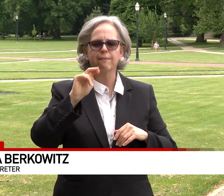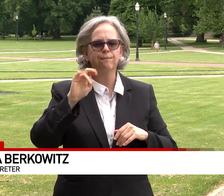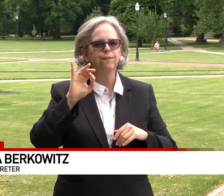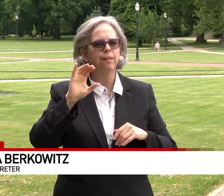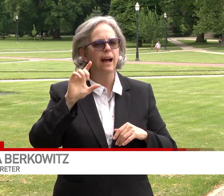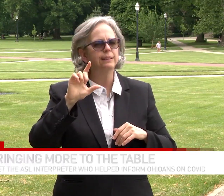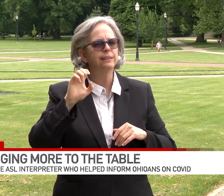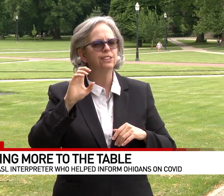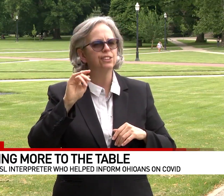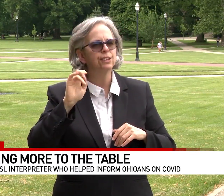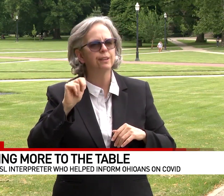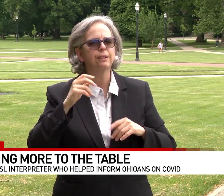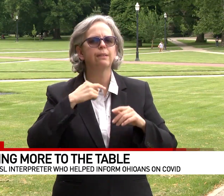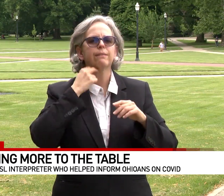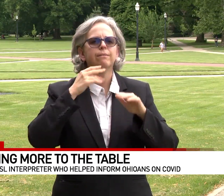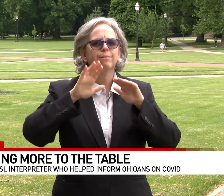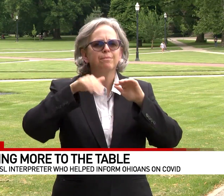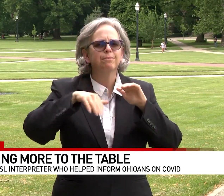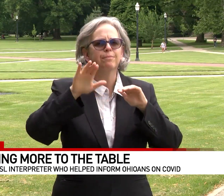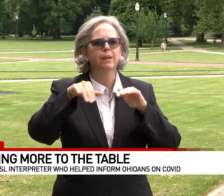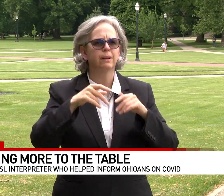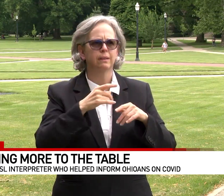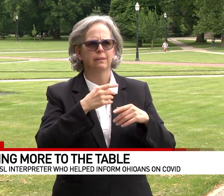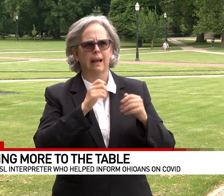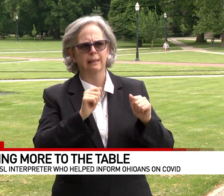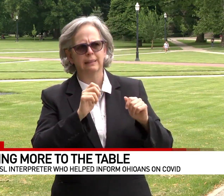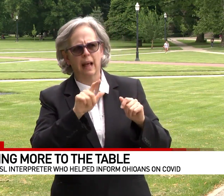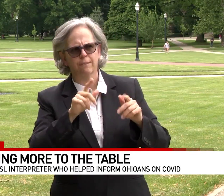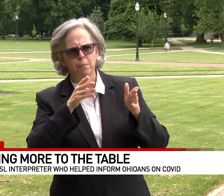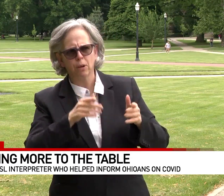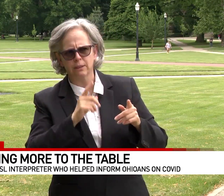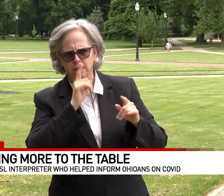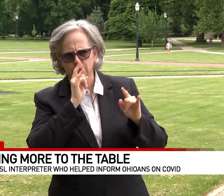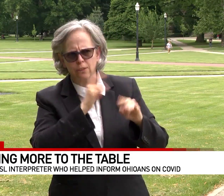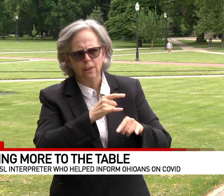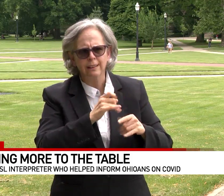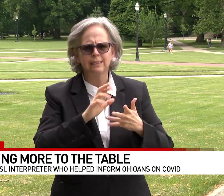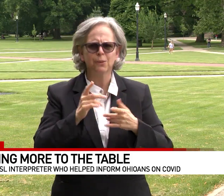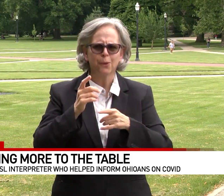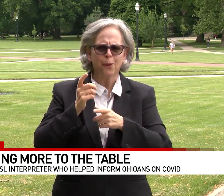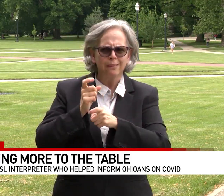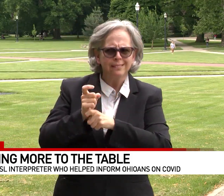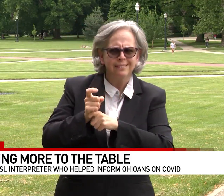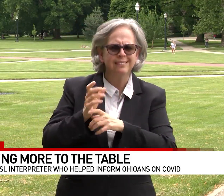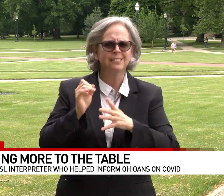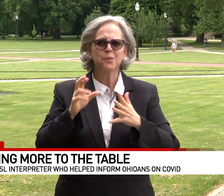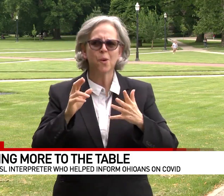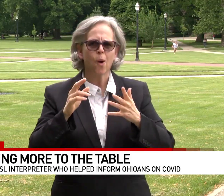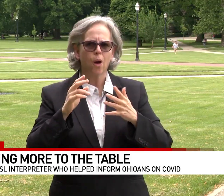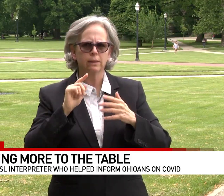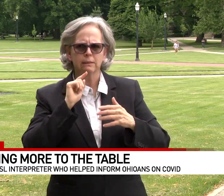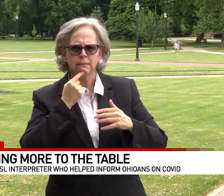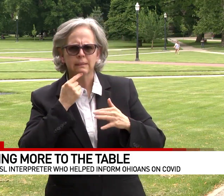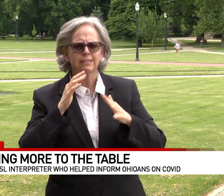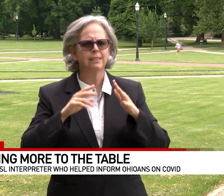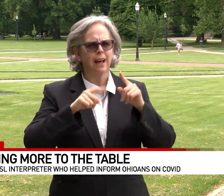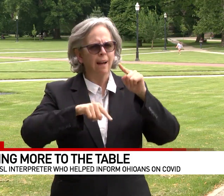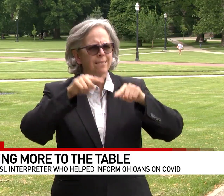of that grammatical and syntax structure. It denotes like intonation, so you know if somebody is joking or